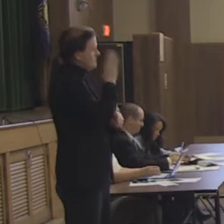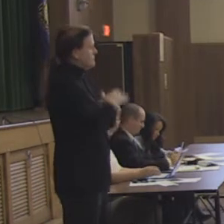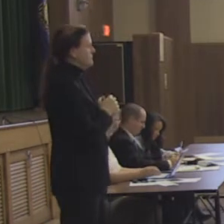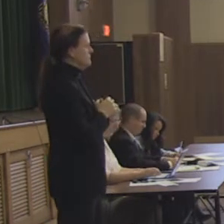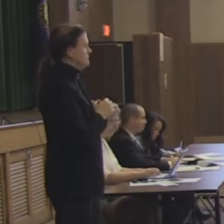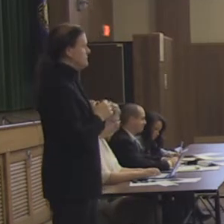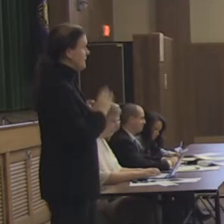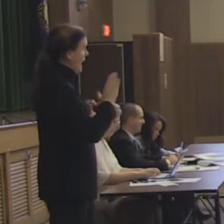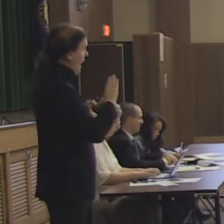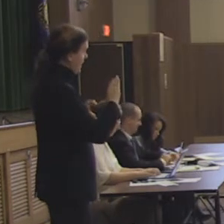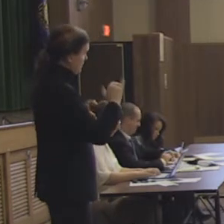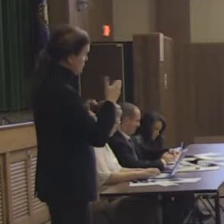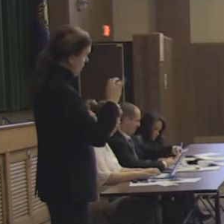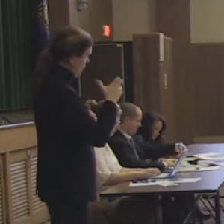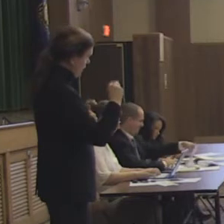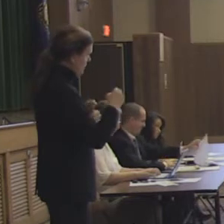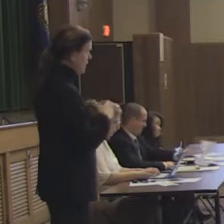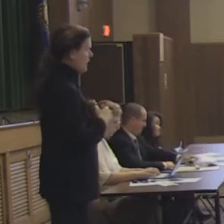Hello, Jonathan,